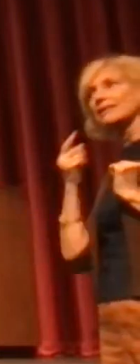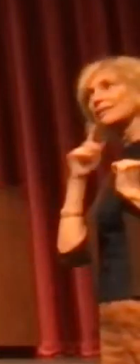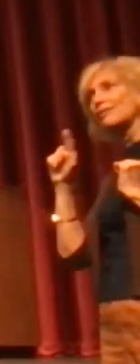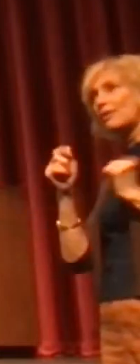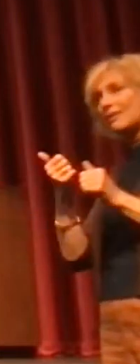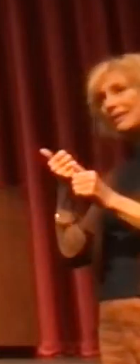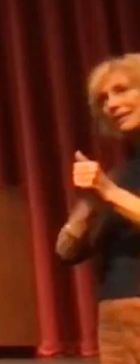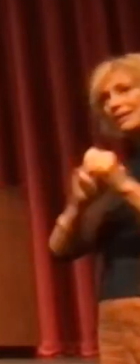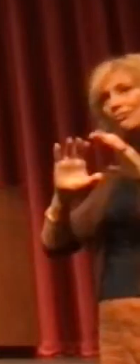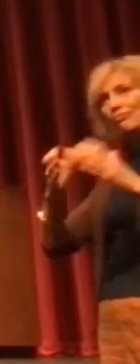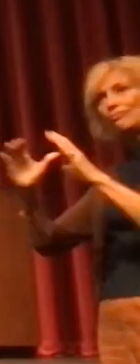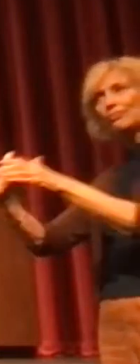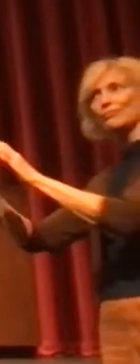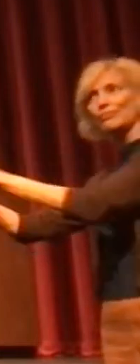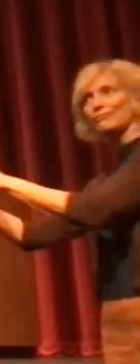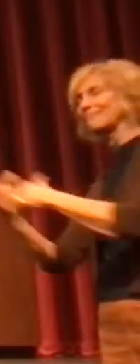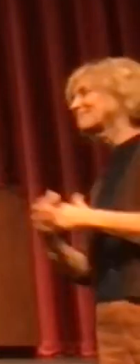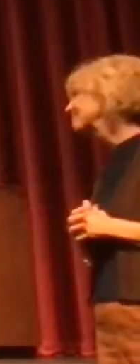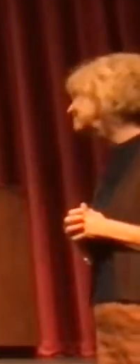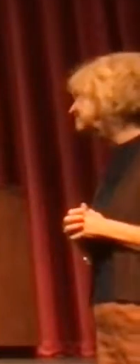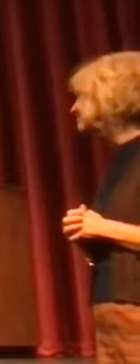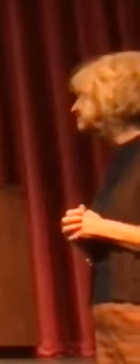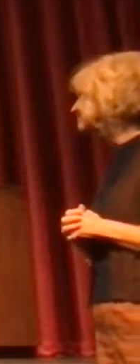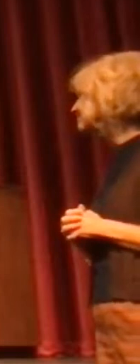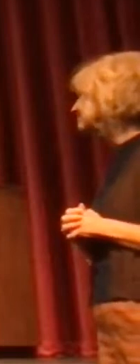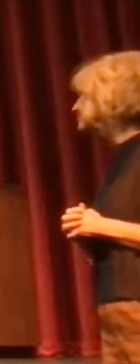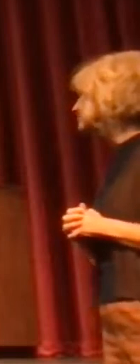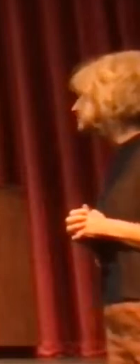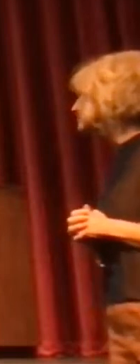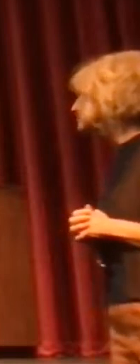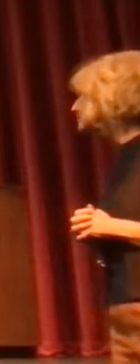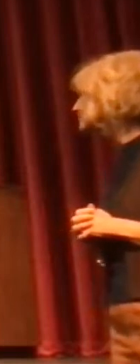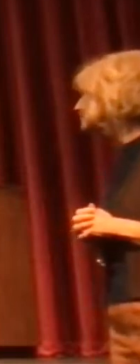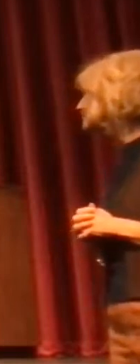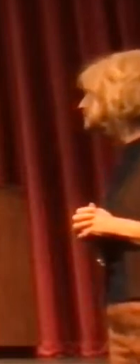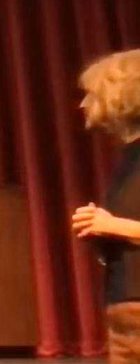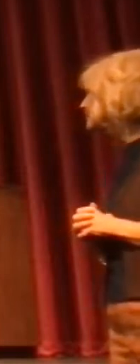each group and the conversation.